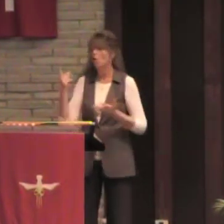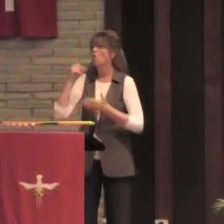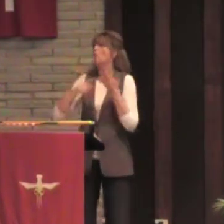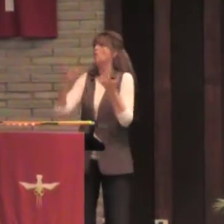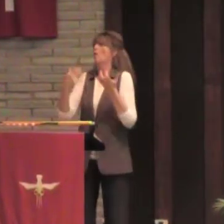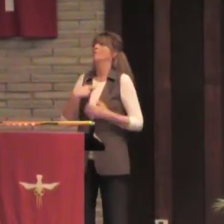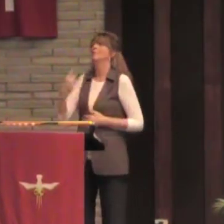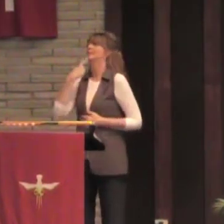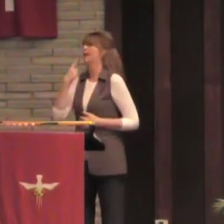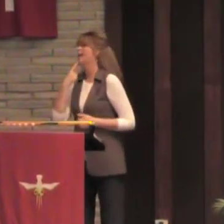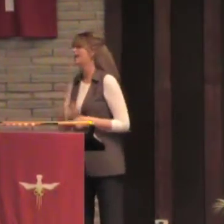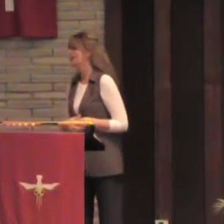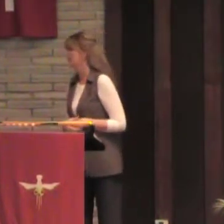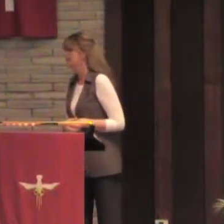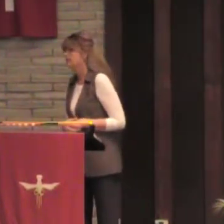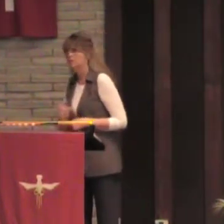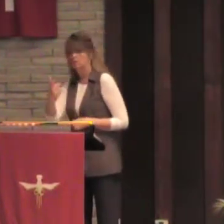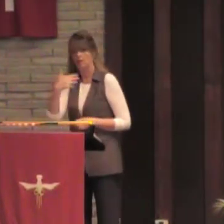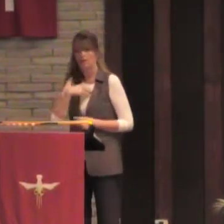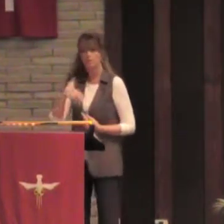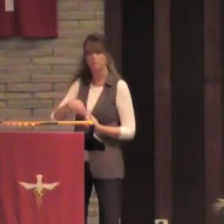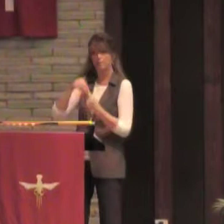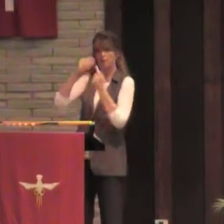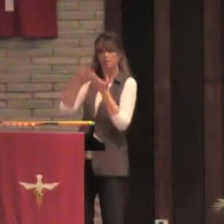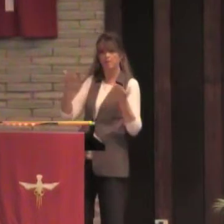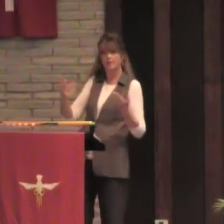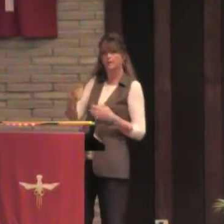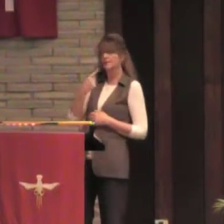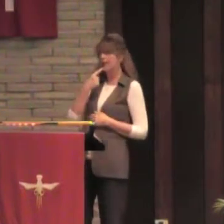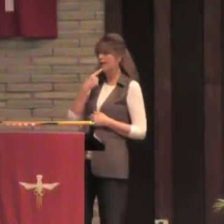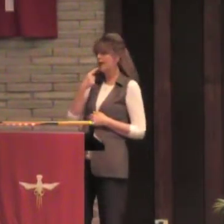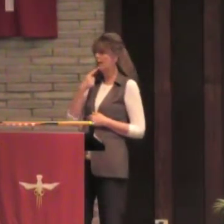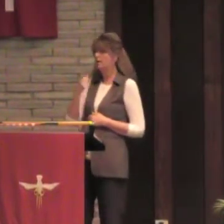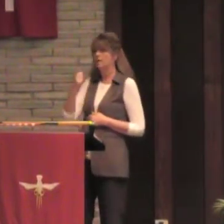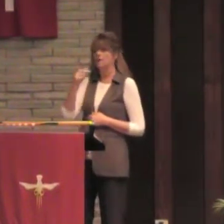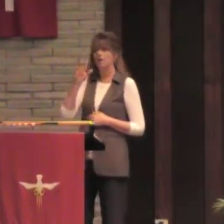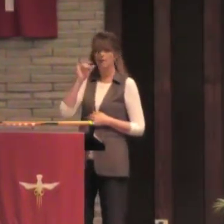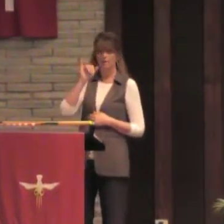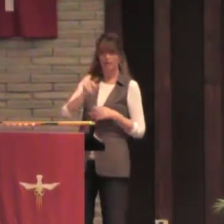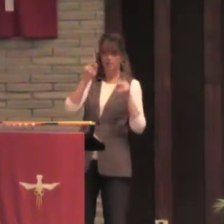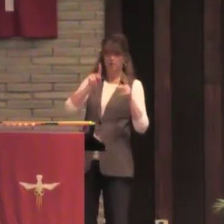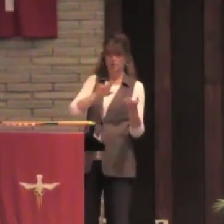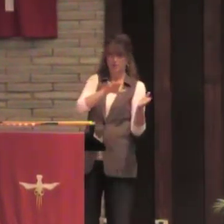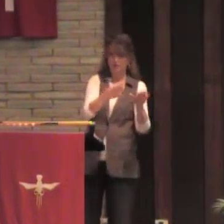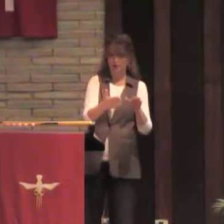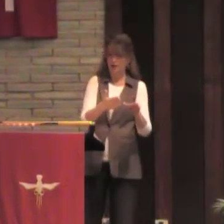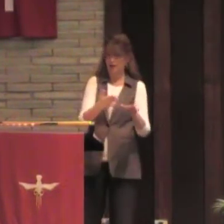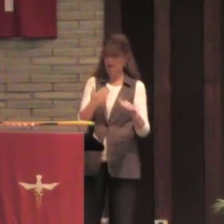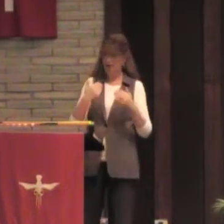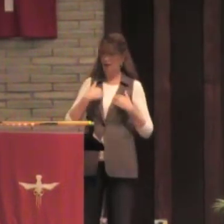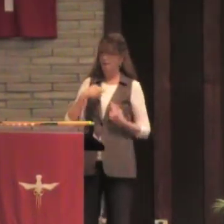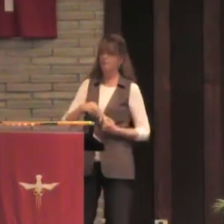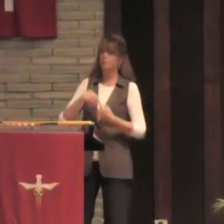always ask them questions. I ask them, what specific things do you want me to say about that person?